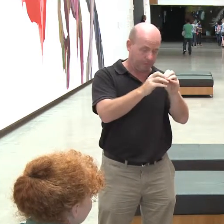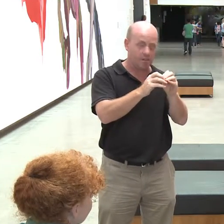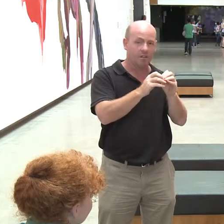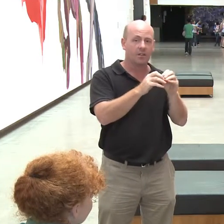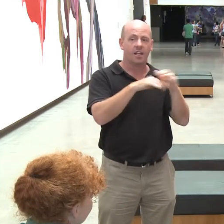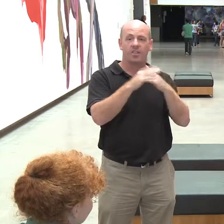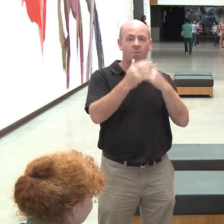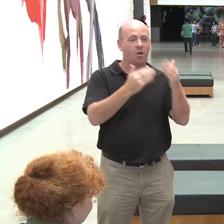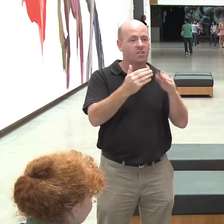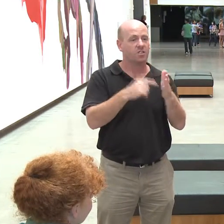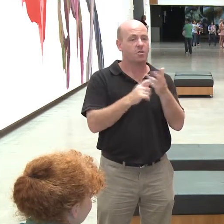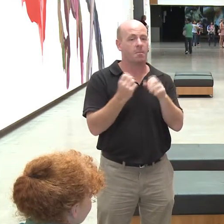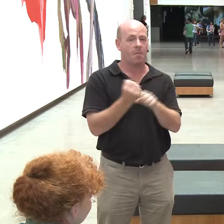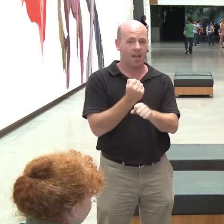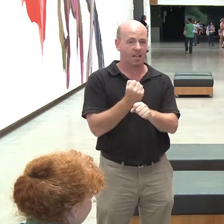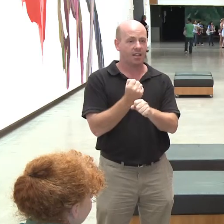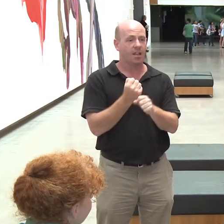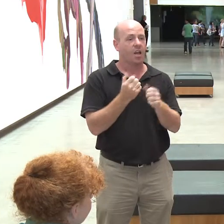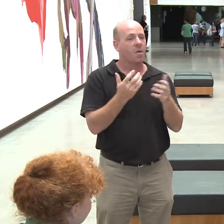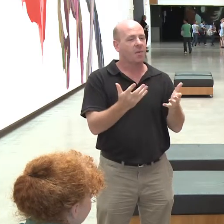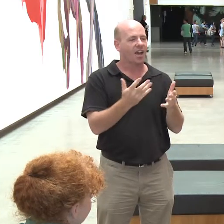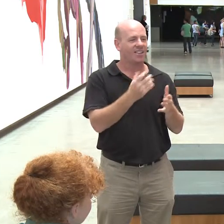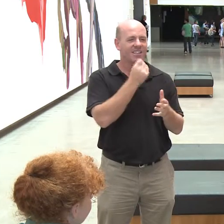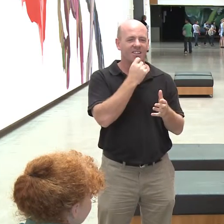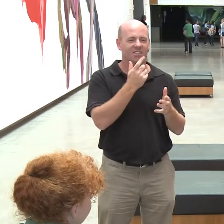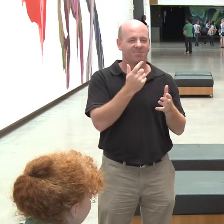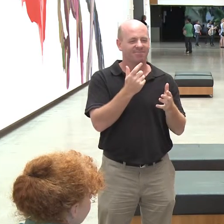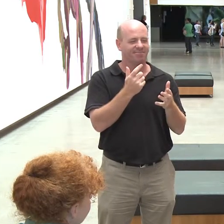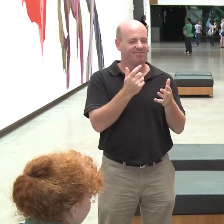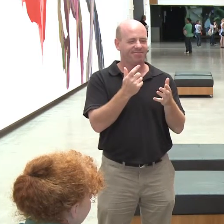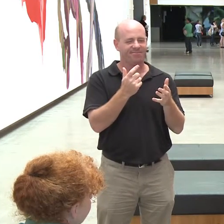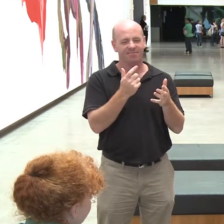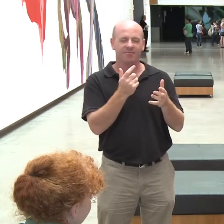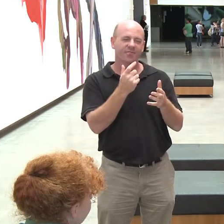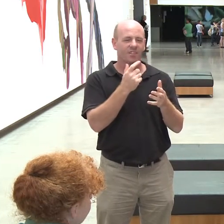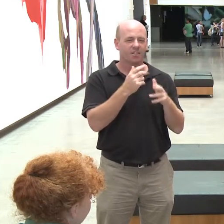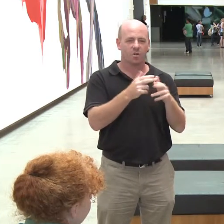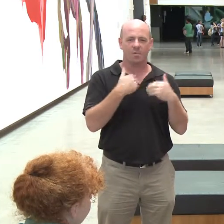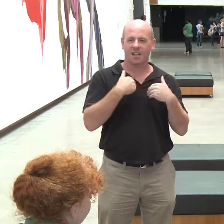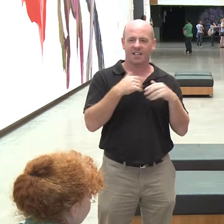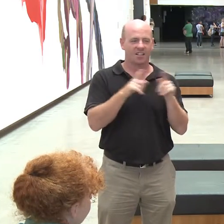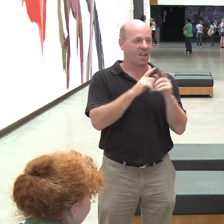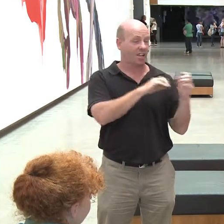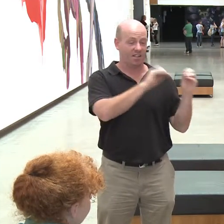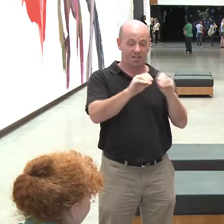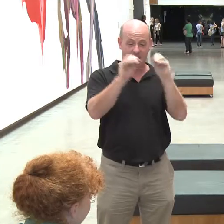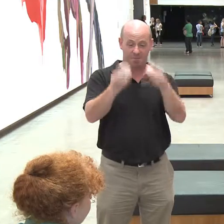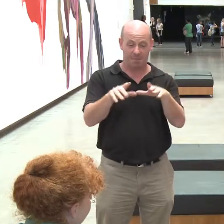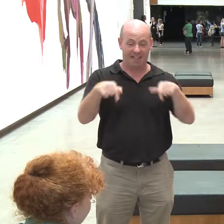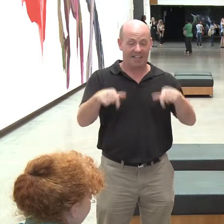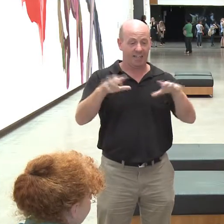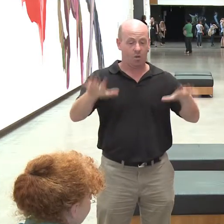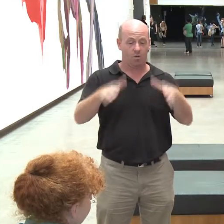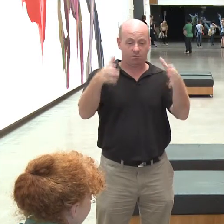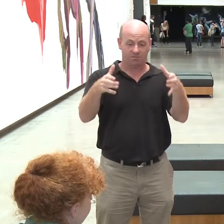in the process of making it. But there's a slight element of, for me, the miraculous when it finally does come together